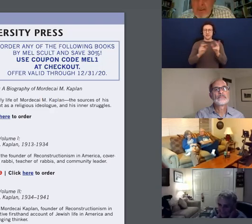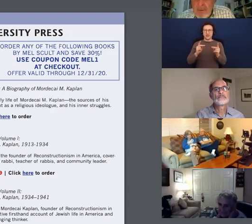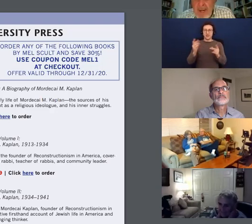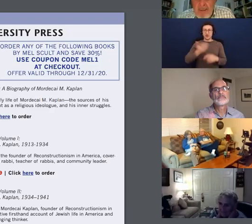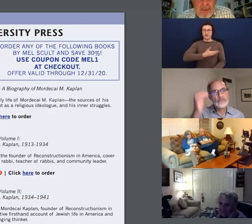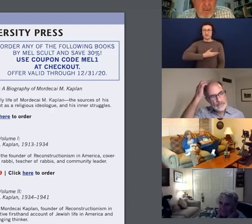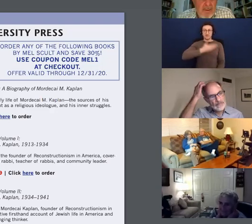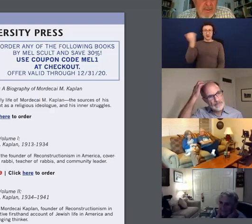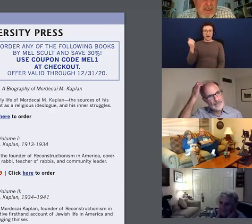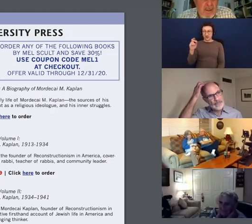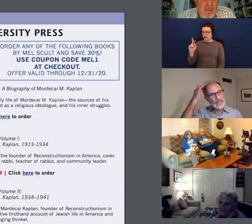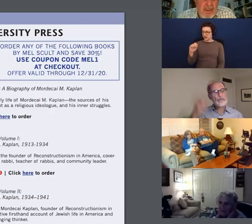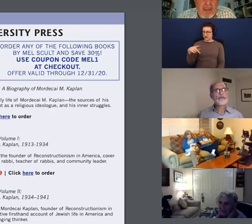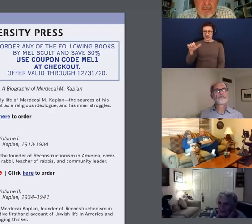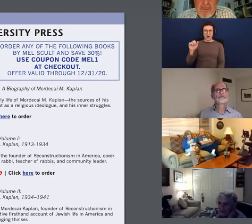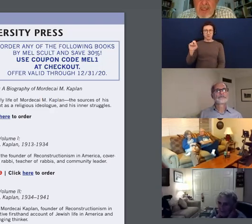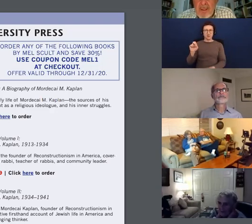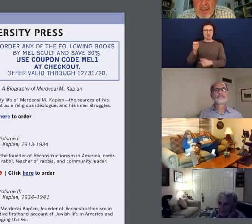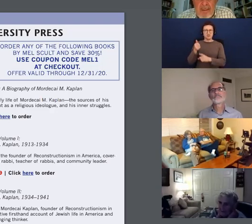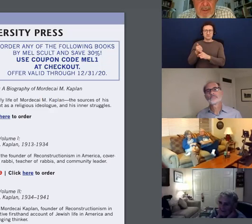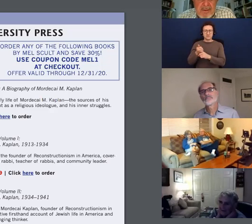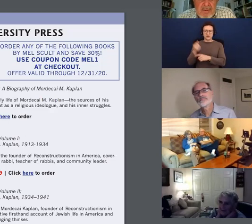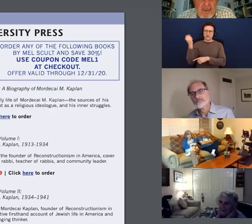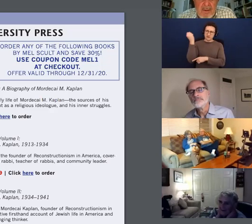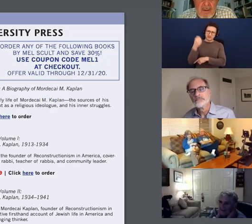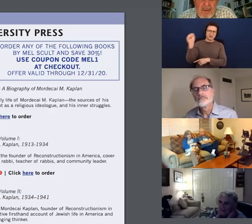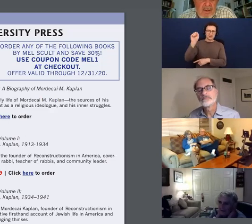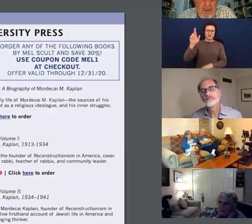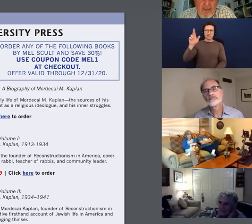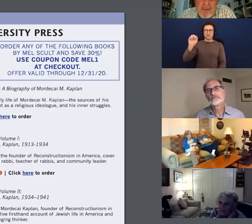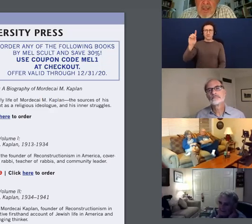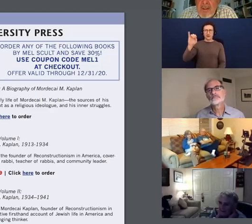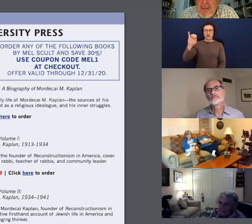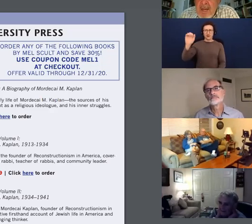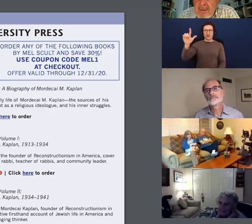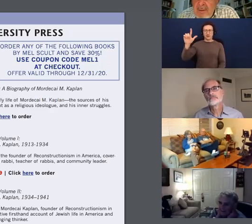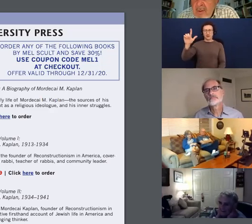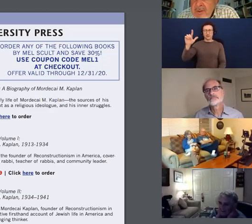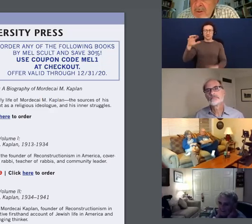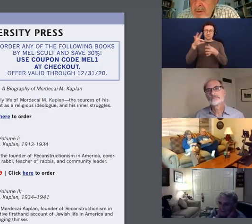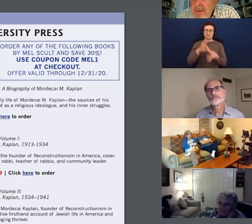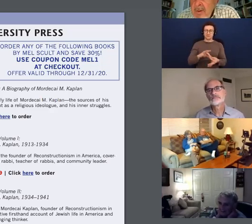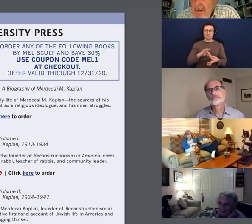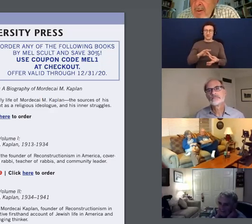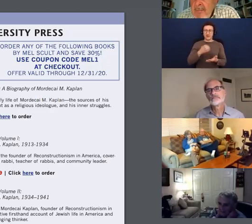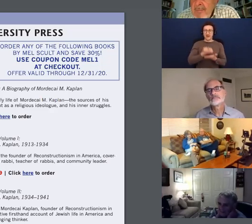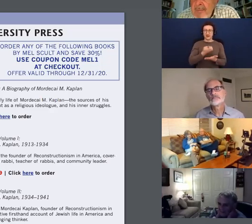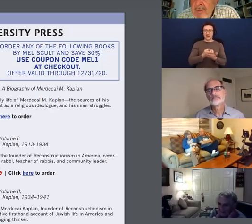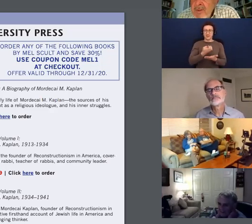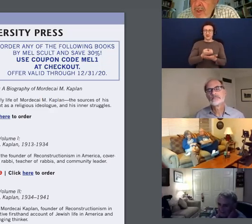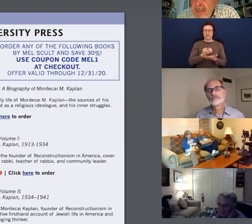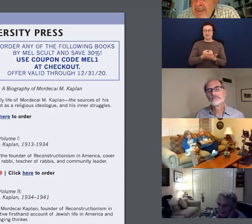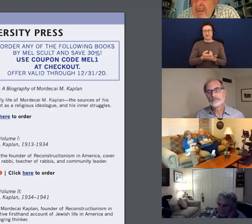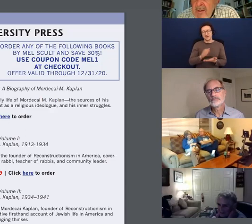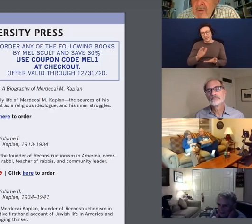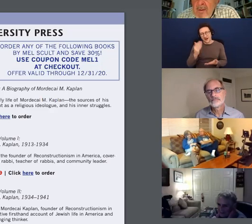radical Kaplan was when it comes to economics. I know it's not exactly the question that